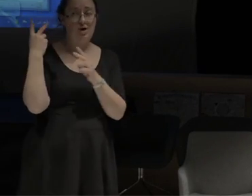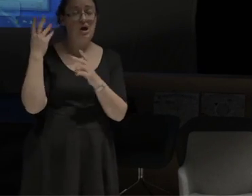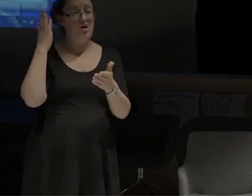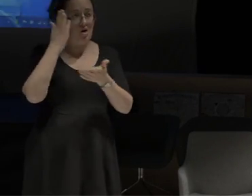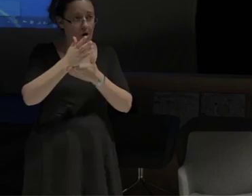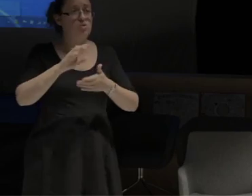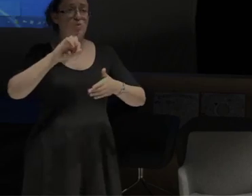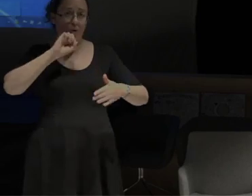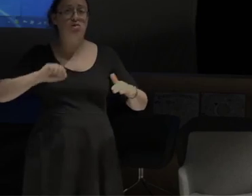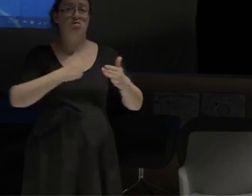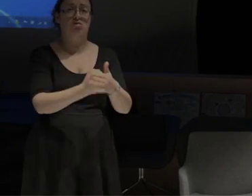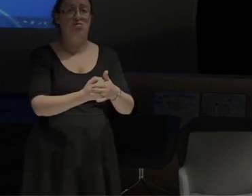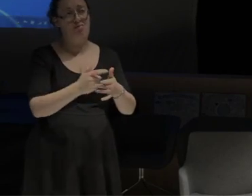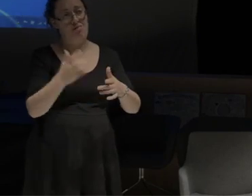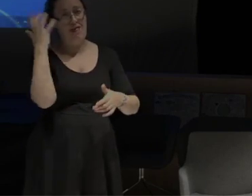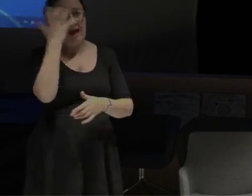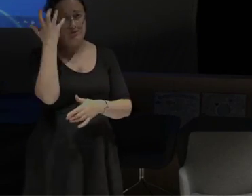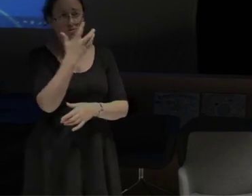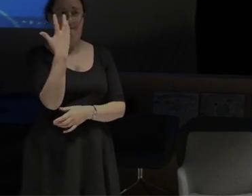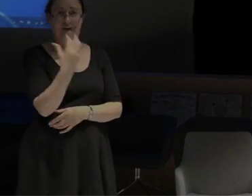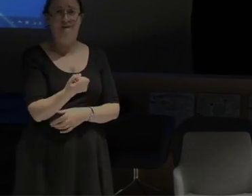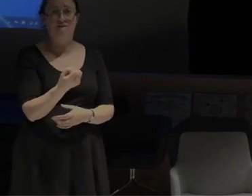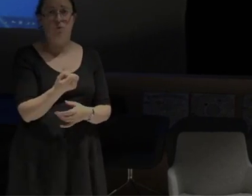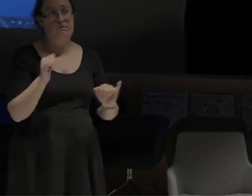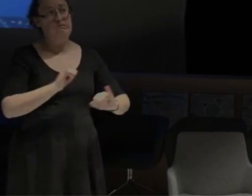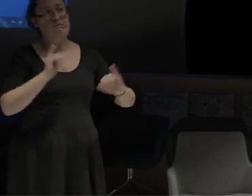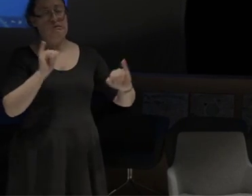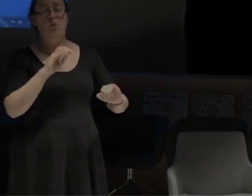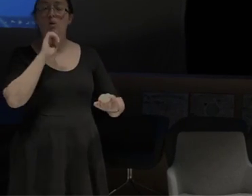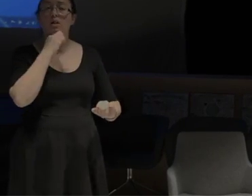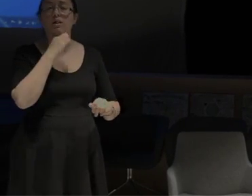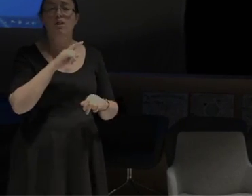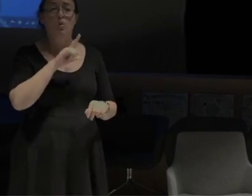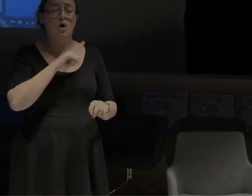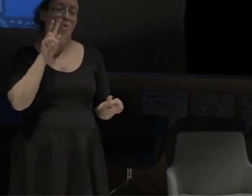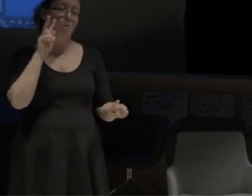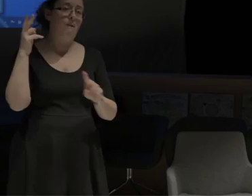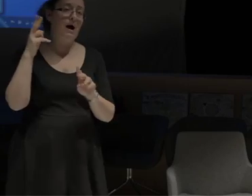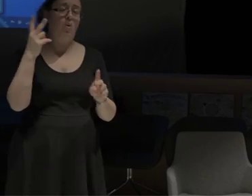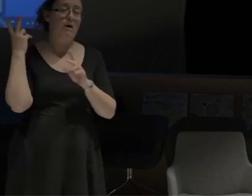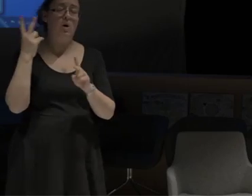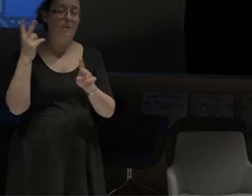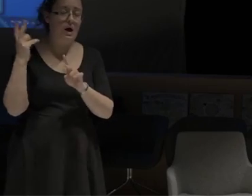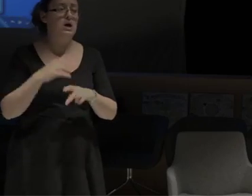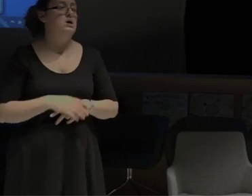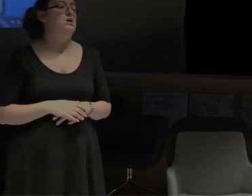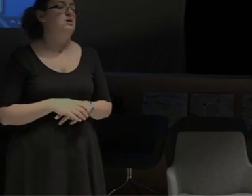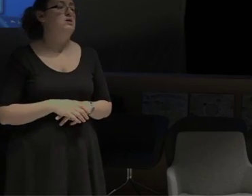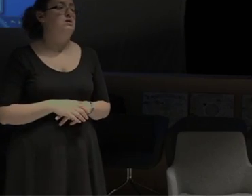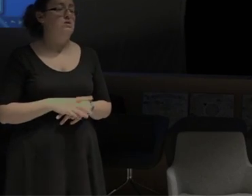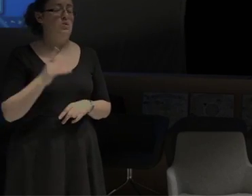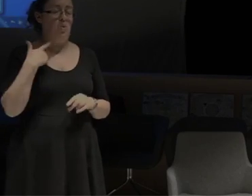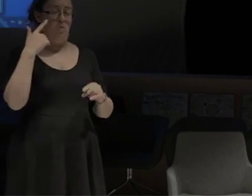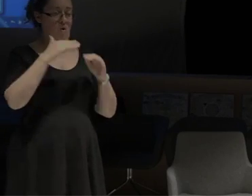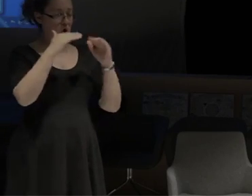bash into a few things, have a few accidents, or a great big disaster is going to come your way. So I think it is about remembering around equality and diversity